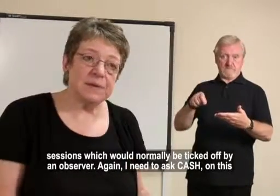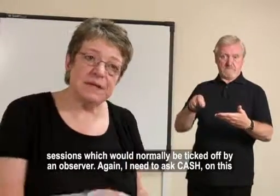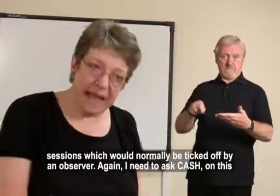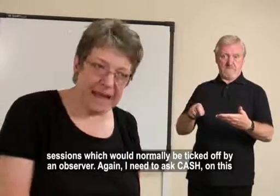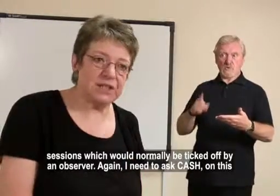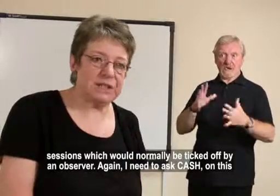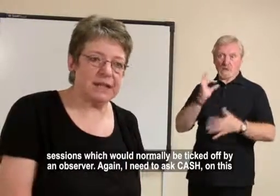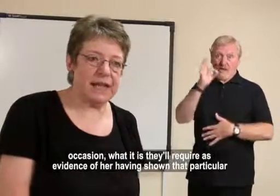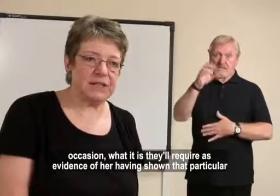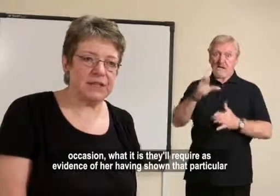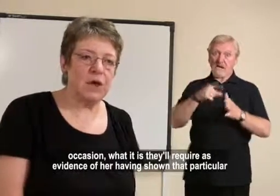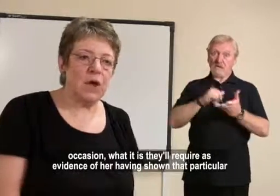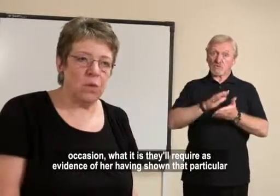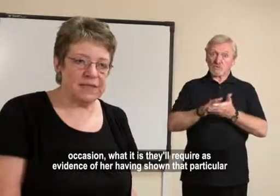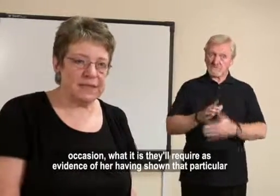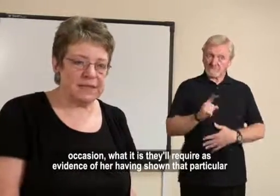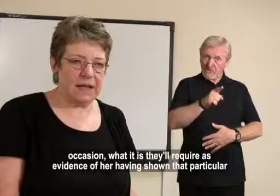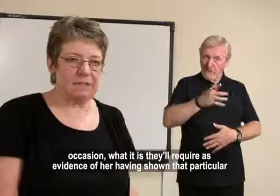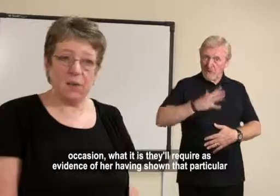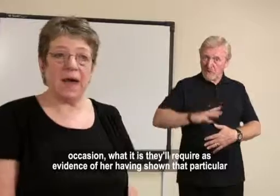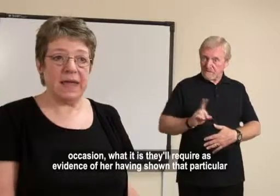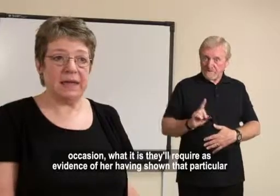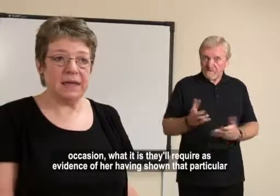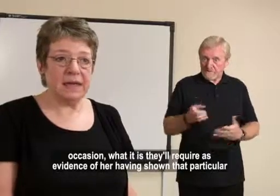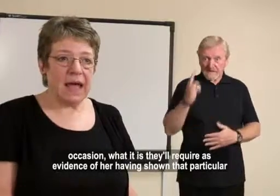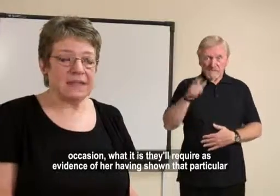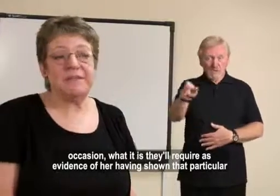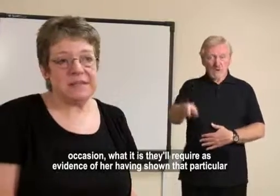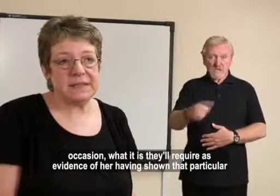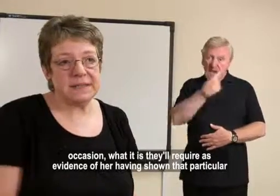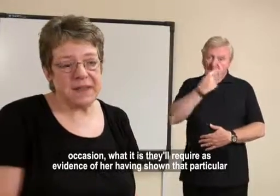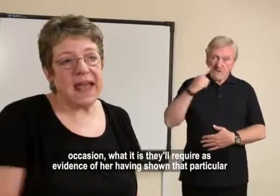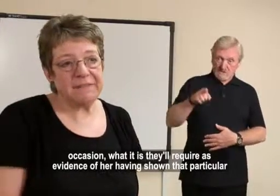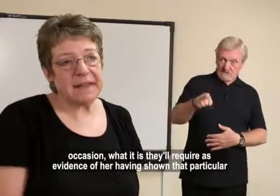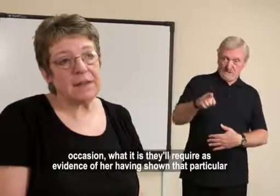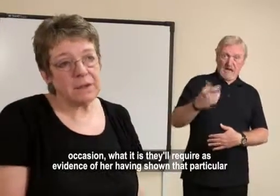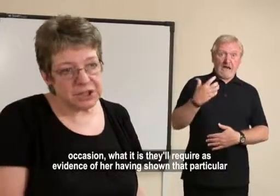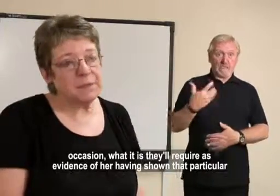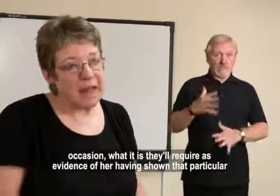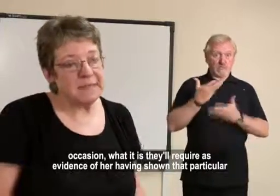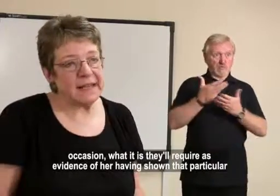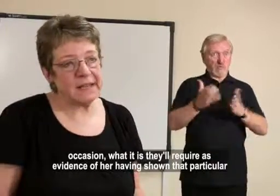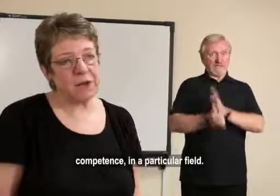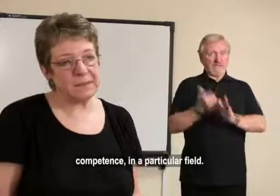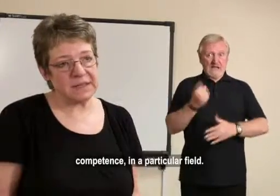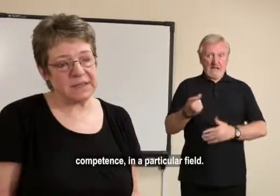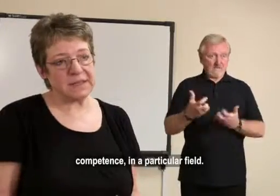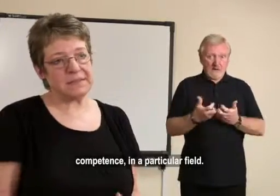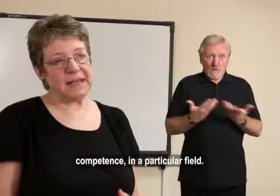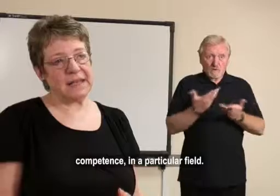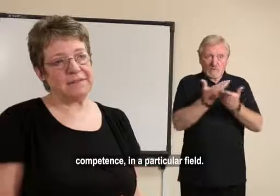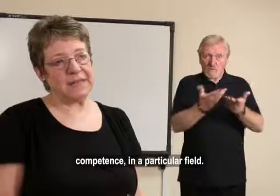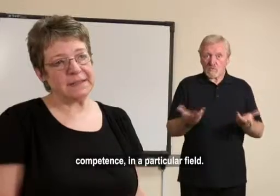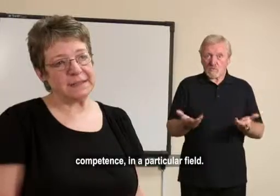I need to ask CASH on this occasion what it is they'll require as evidence of her having shown that particular competence